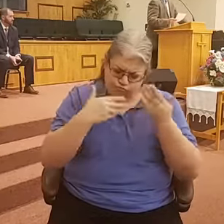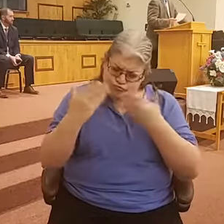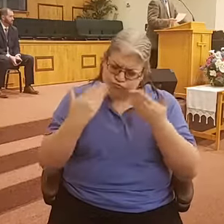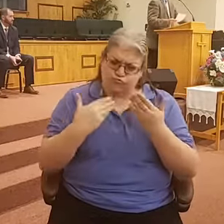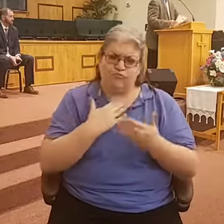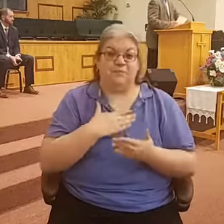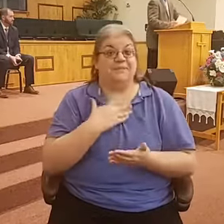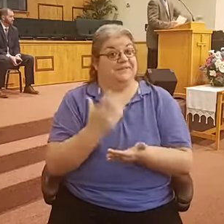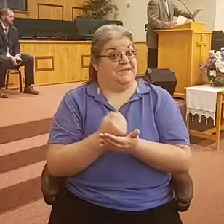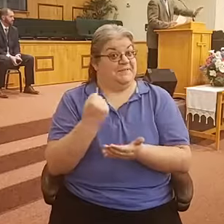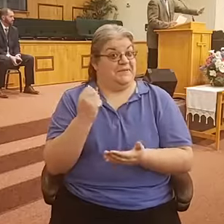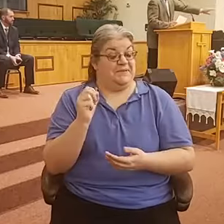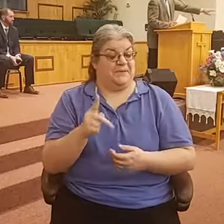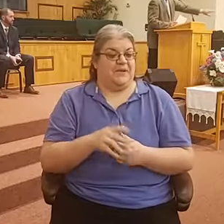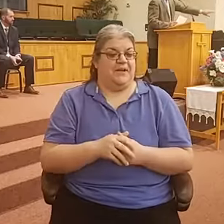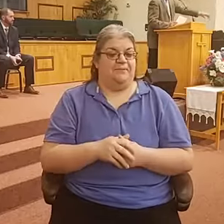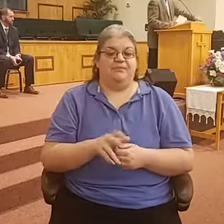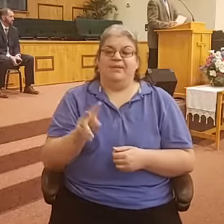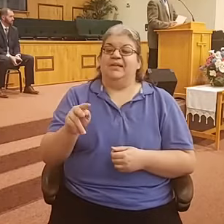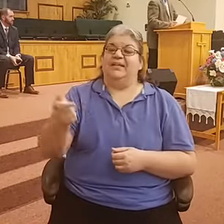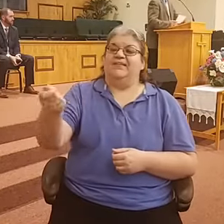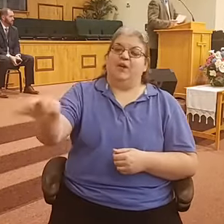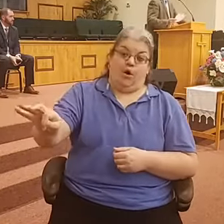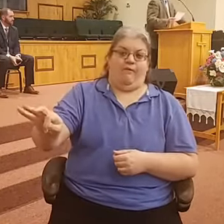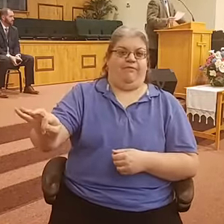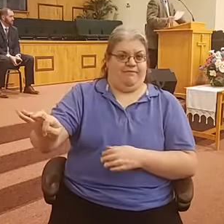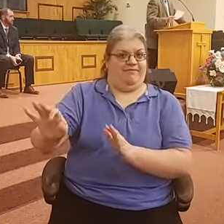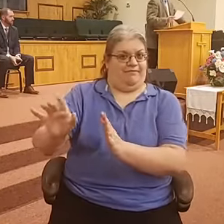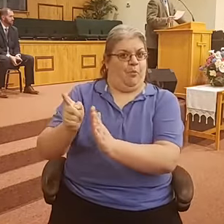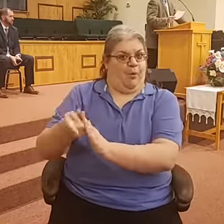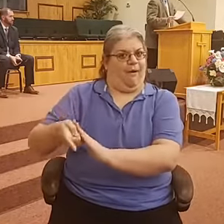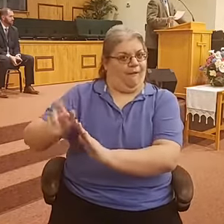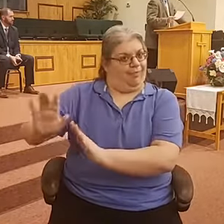of that, okay? Turn the TV off for a while, all right?